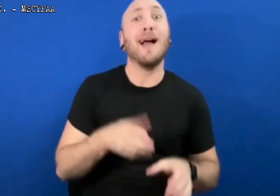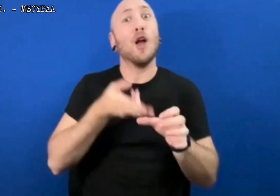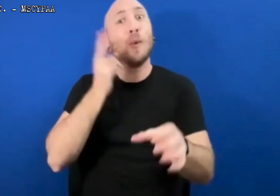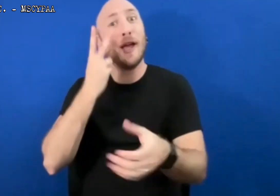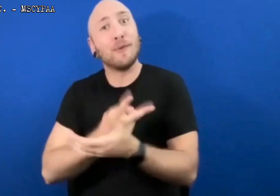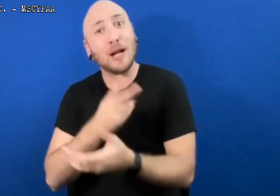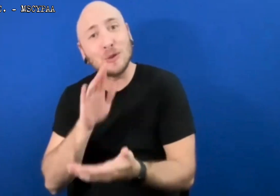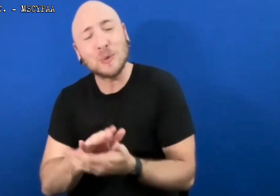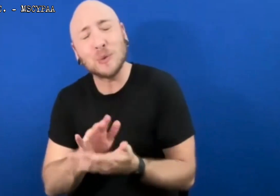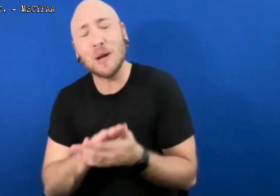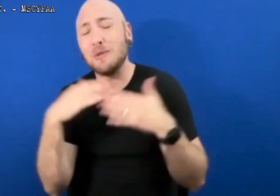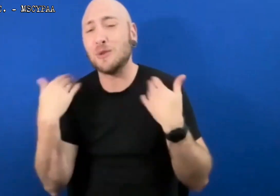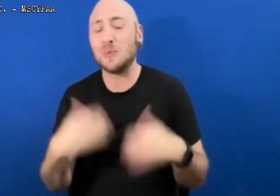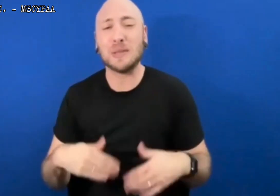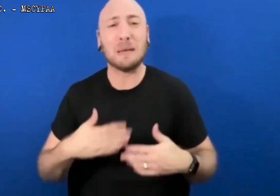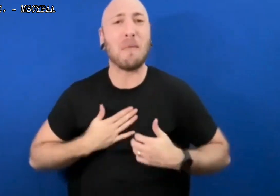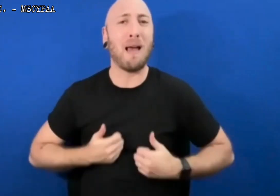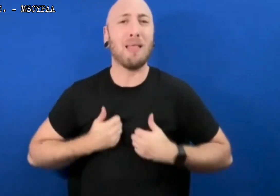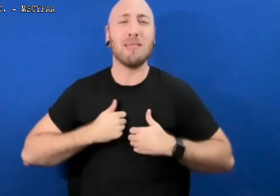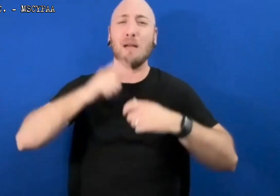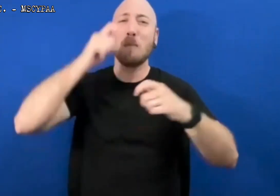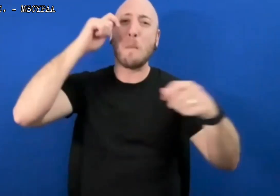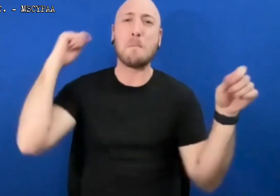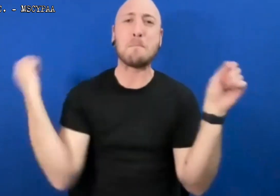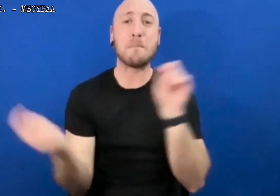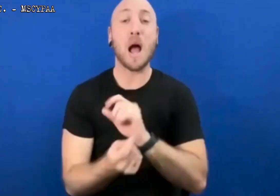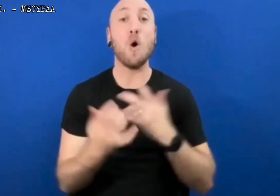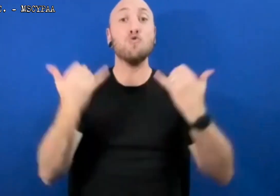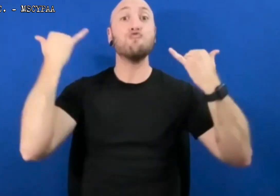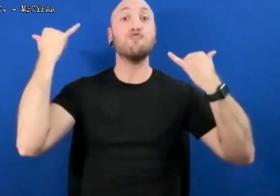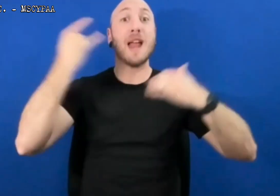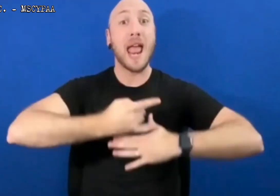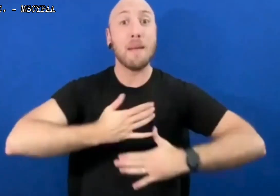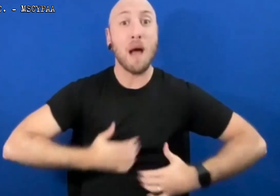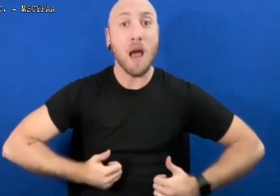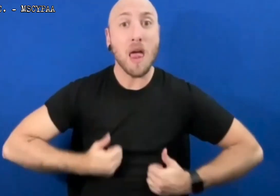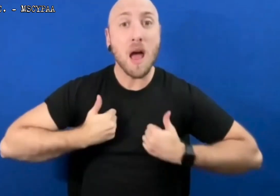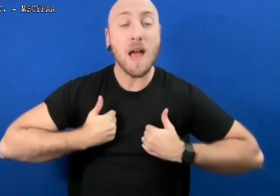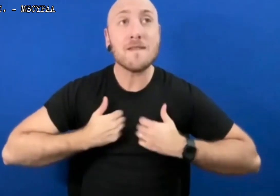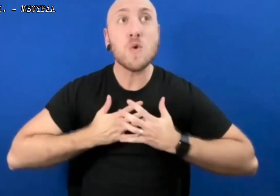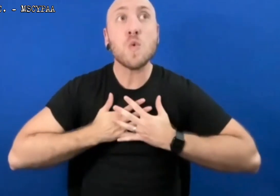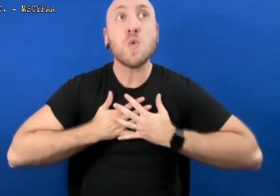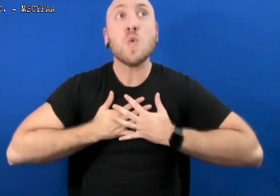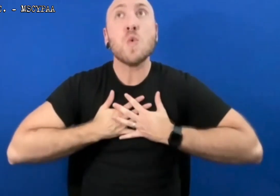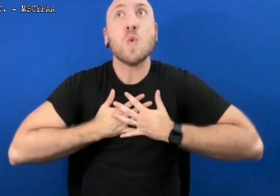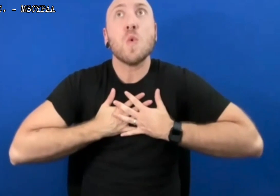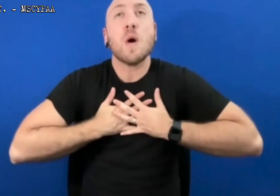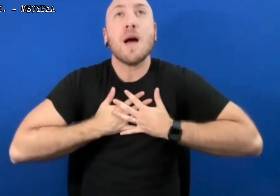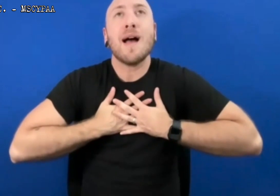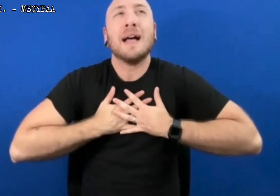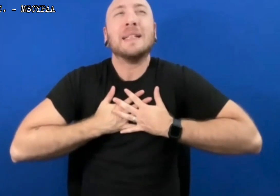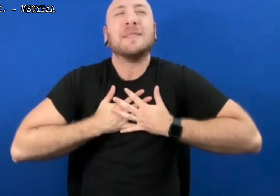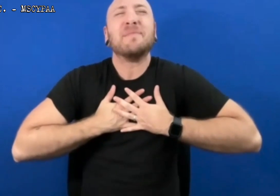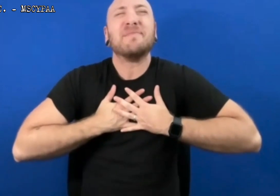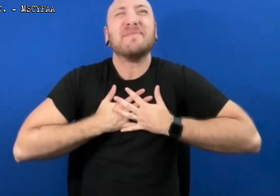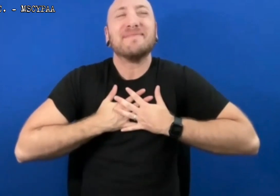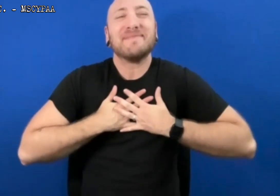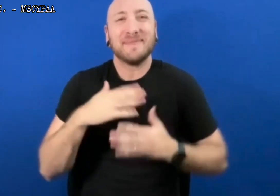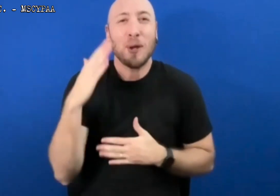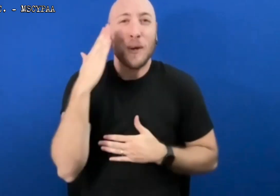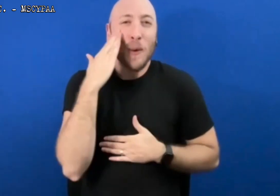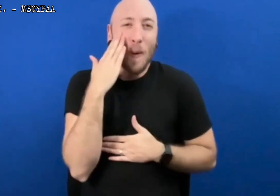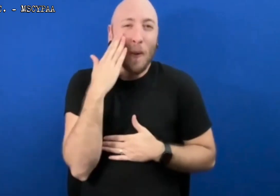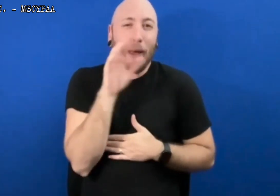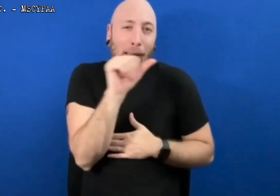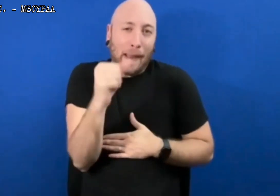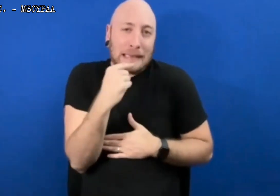it's just been like completely different. But like, today, like, my life, like, they talk about like not being in a relationship for the first